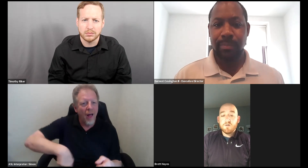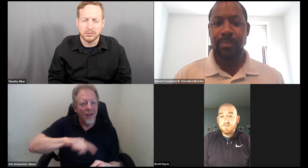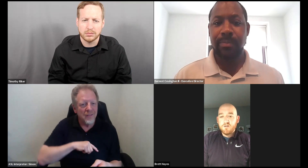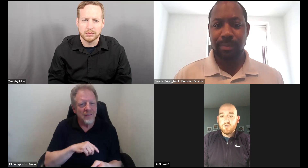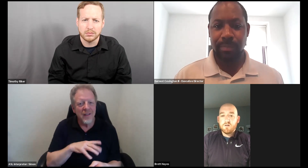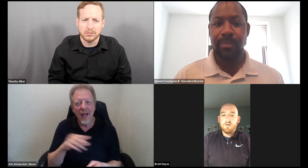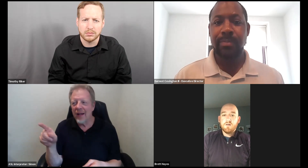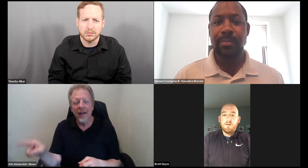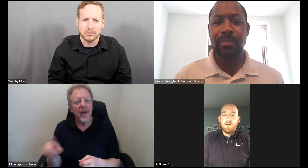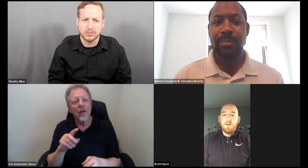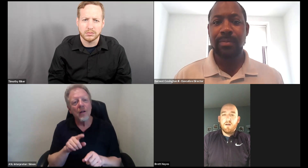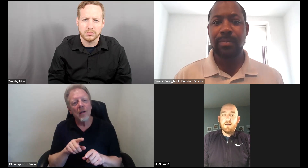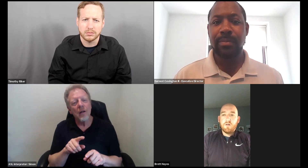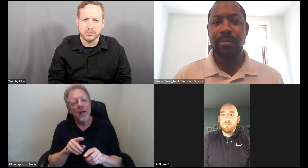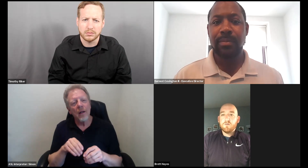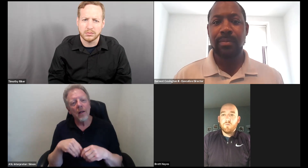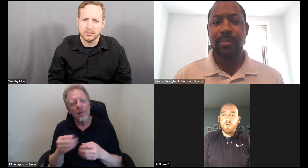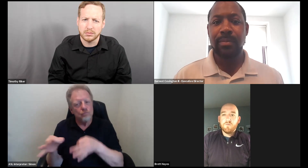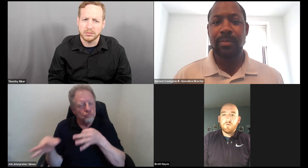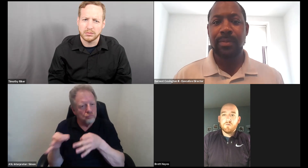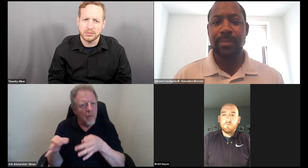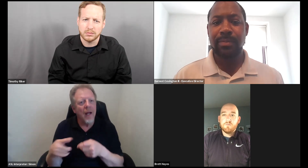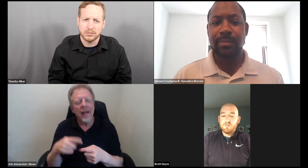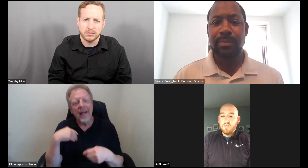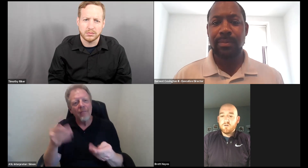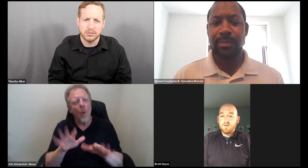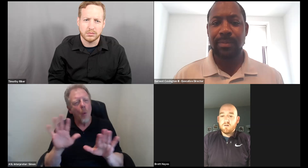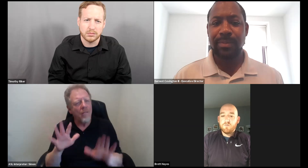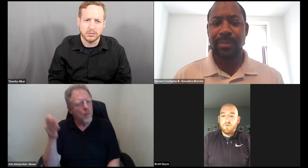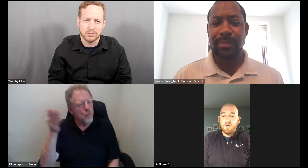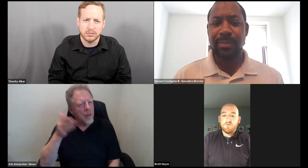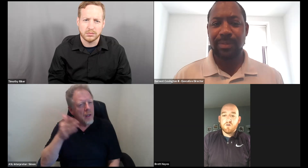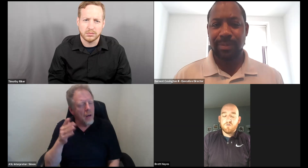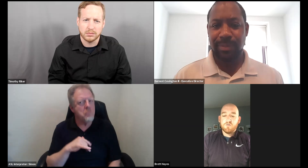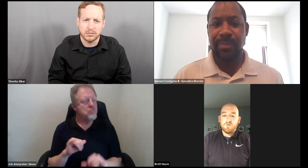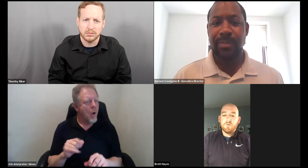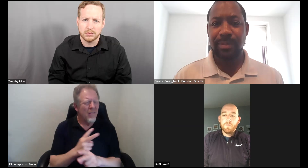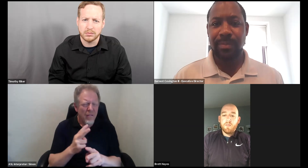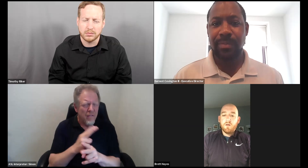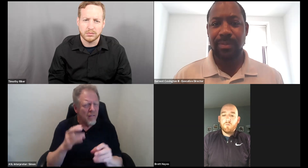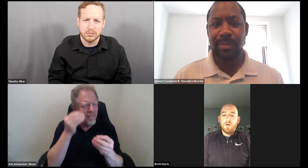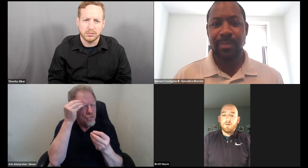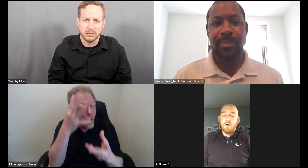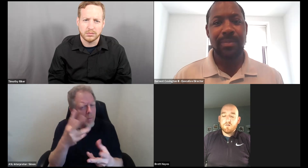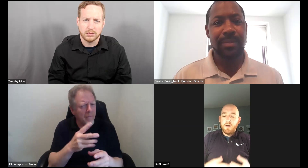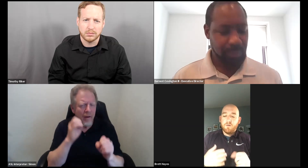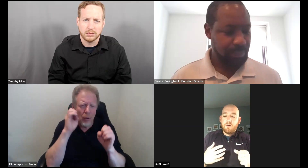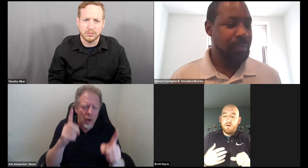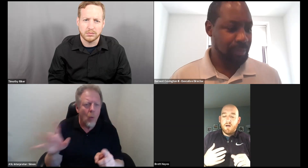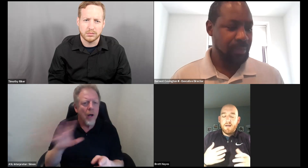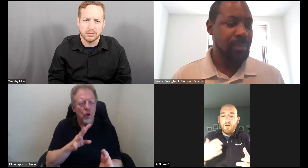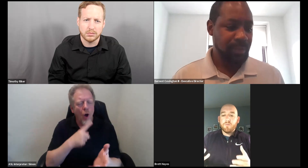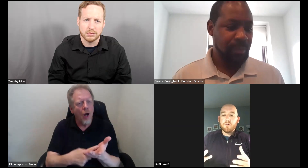did a presentation, and it was actually a wonderful presentation. It was very educational, where he talked